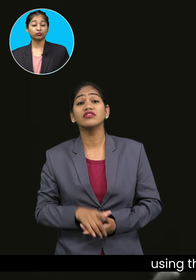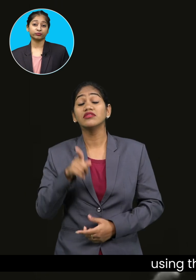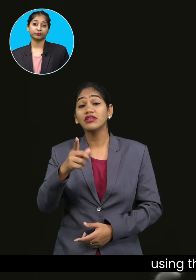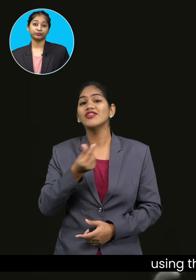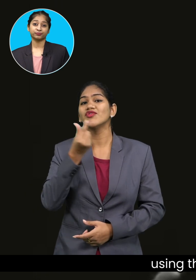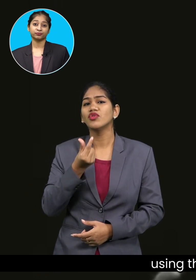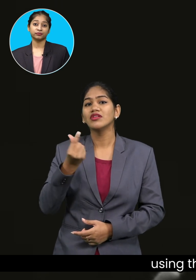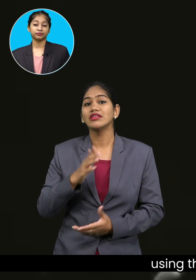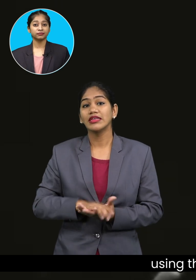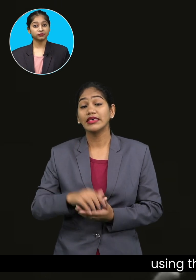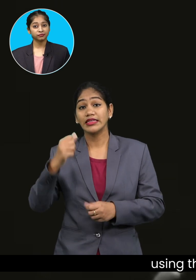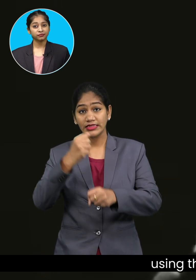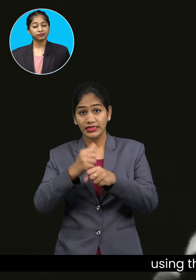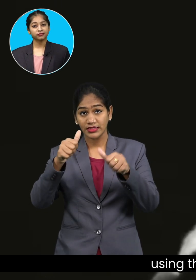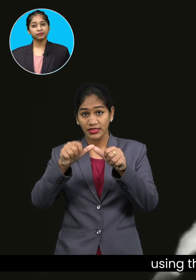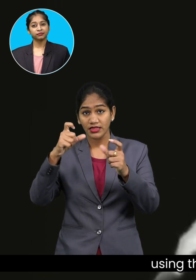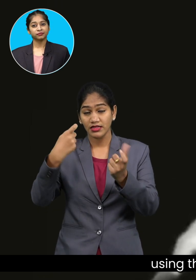Hatao.